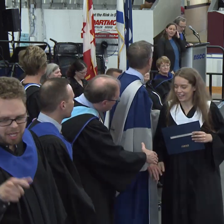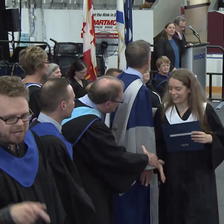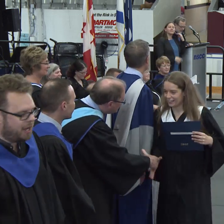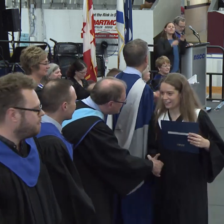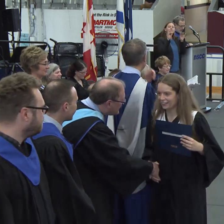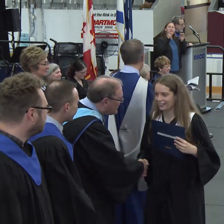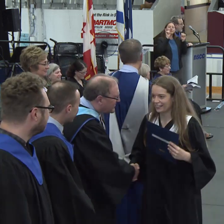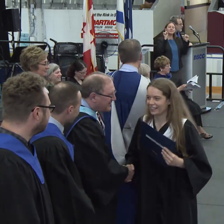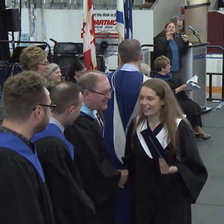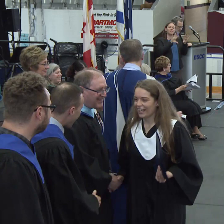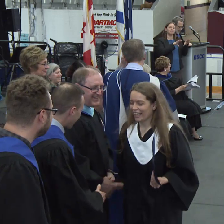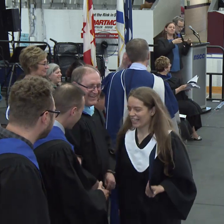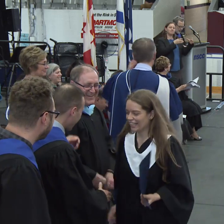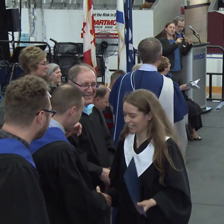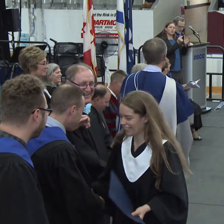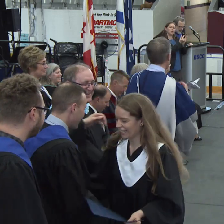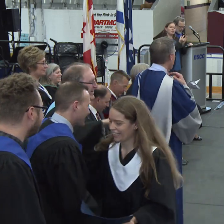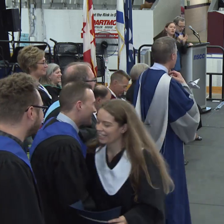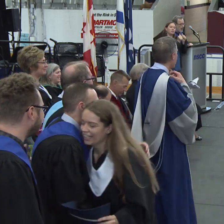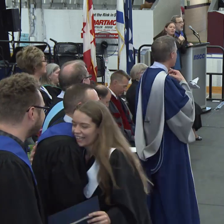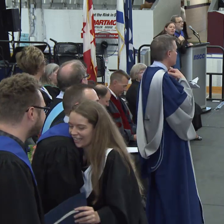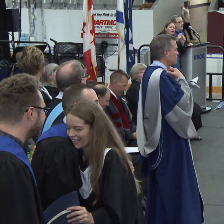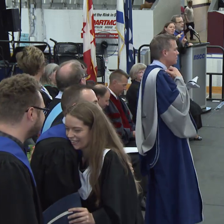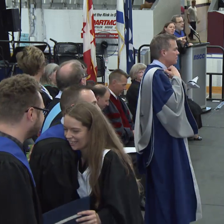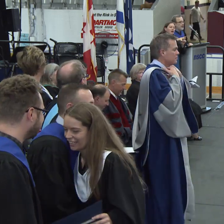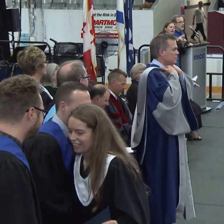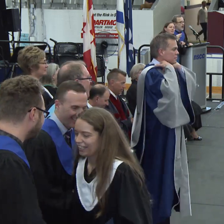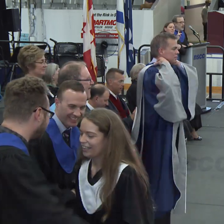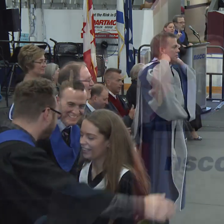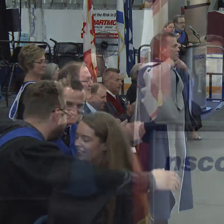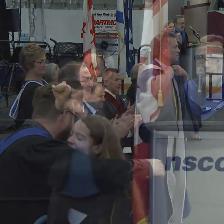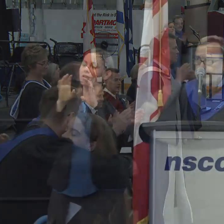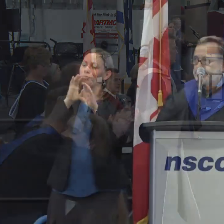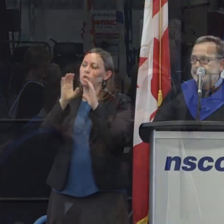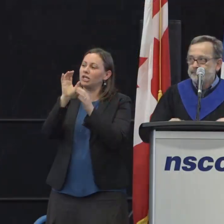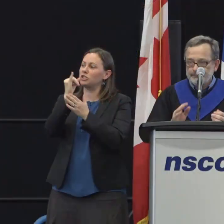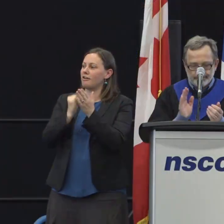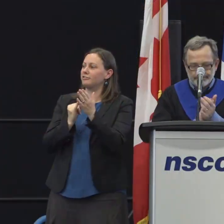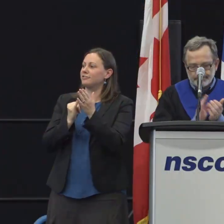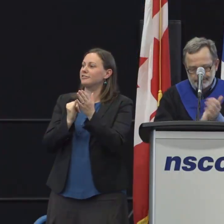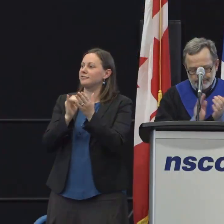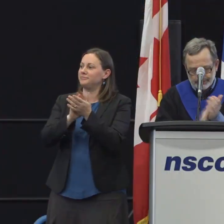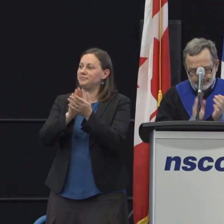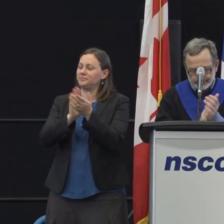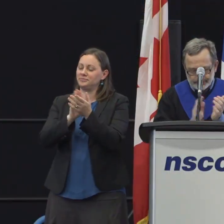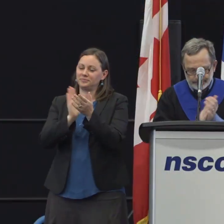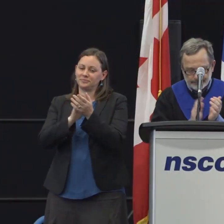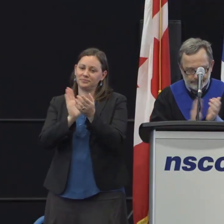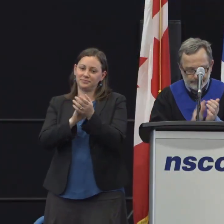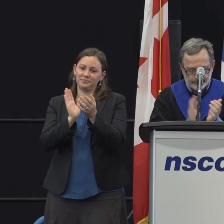Mr. President, the graduates in Applied Media and Communication Arts.